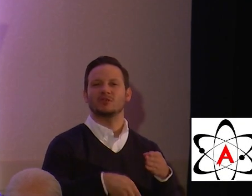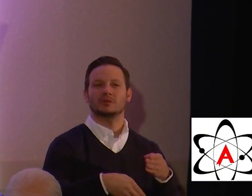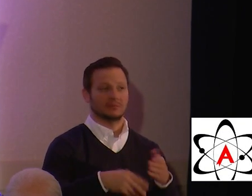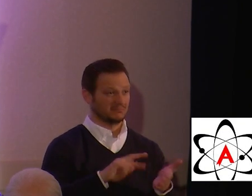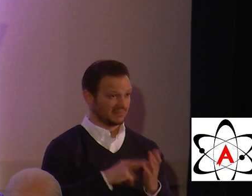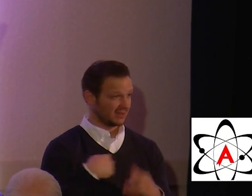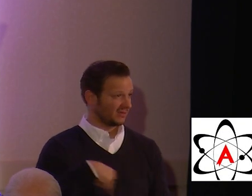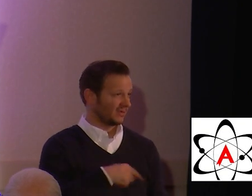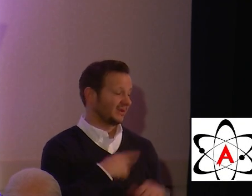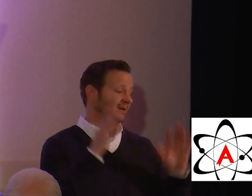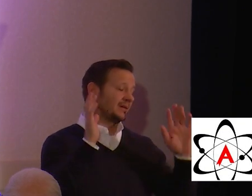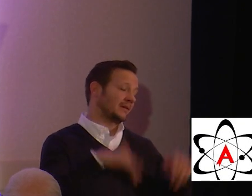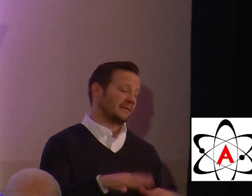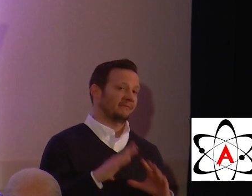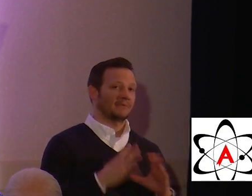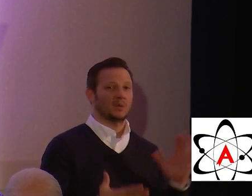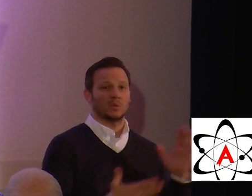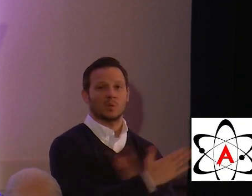home.